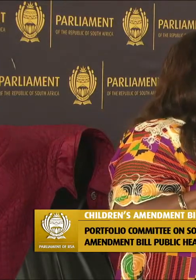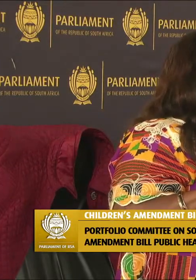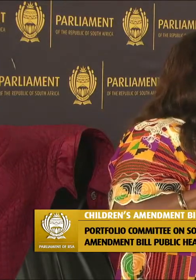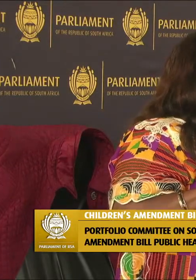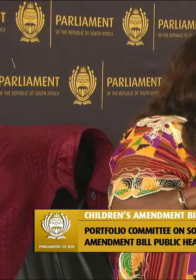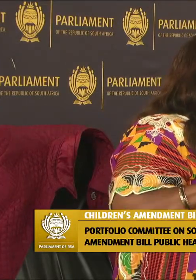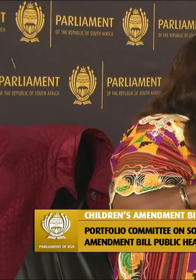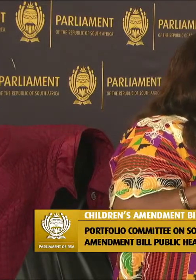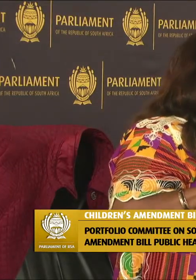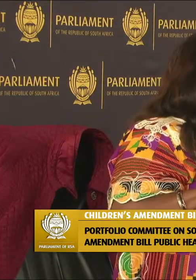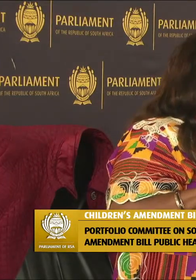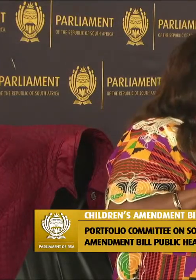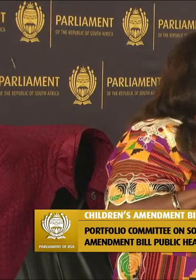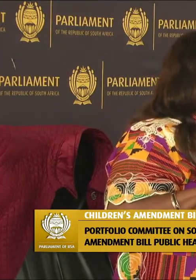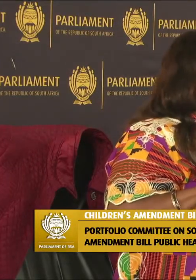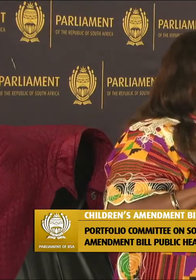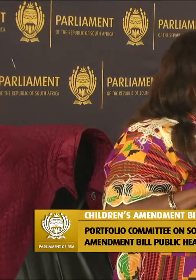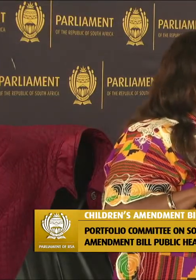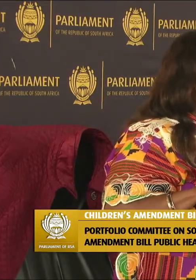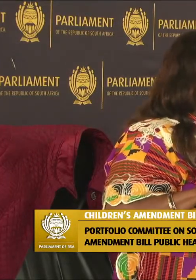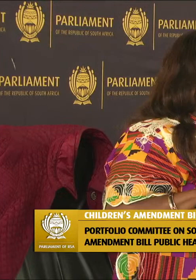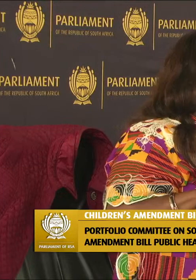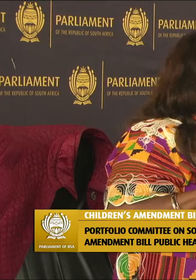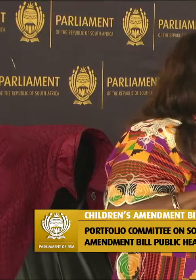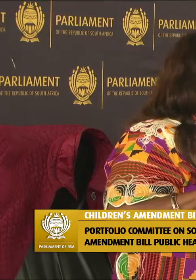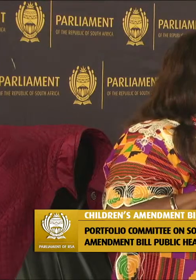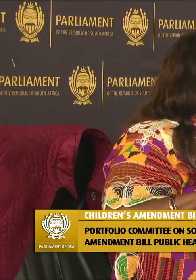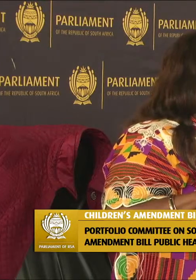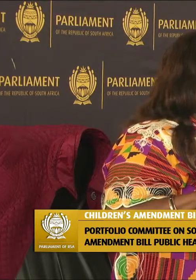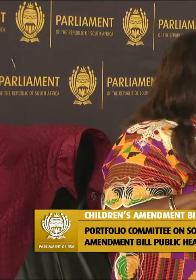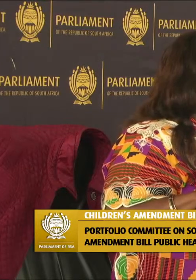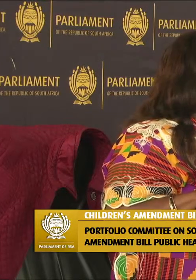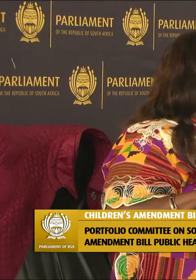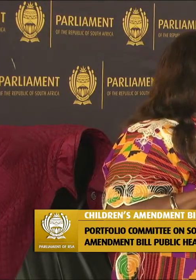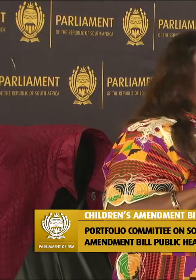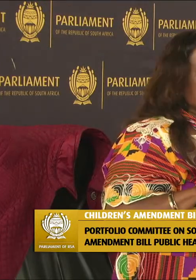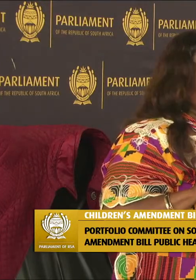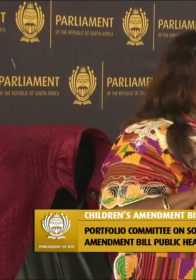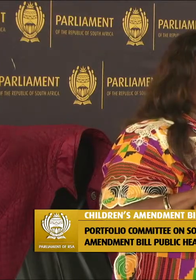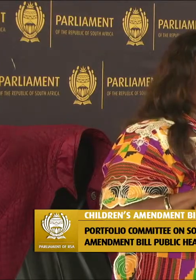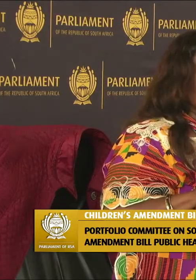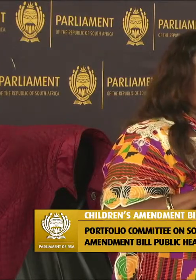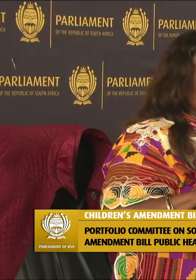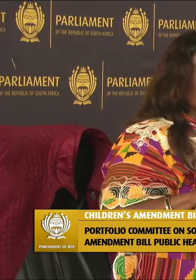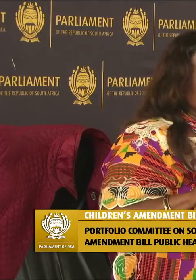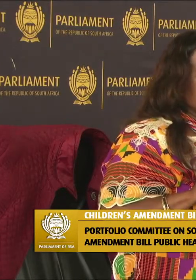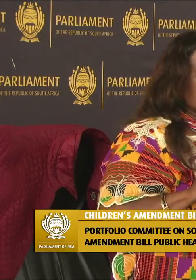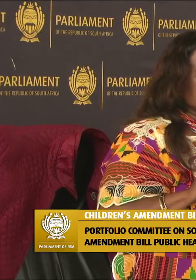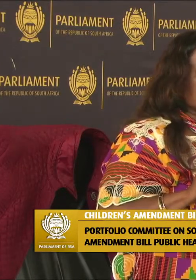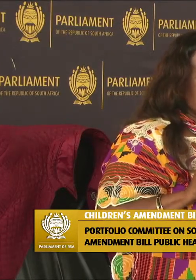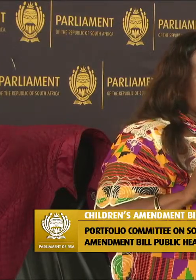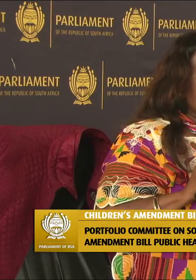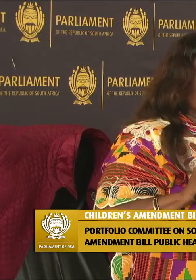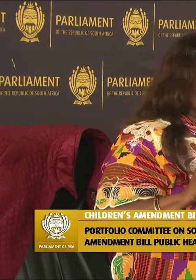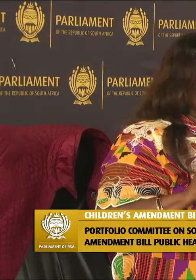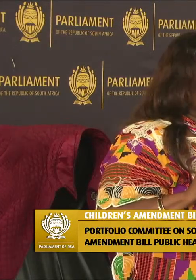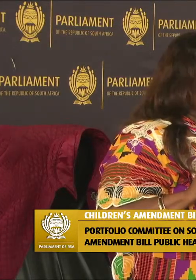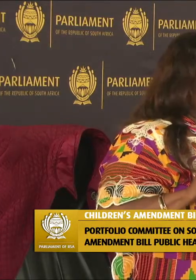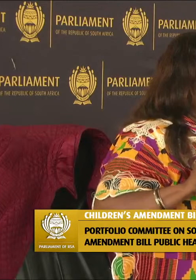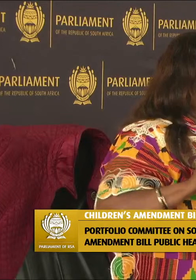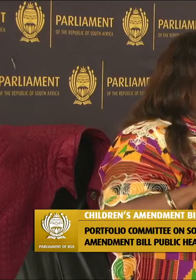trafficking esiyikhabayo singalamalungu eParlamente ukuthi sifanele sincedisane as